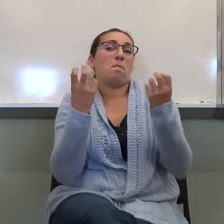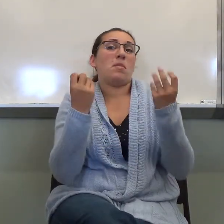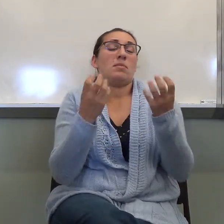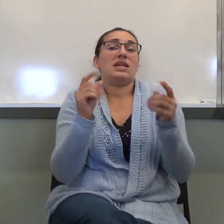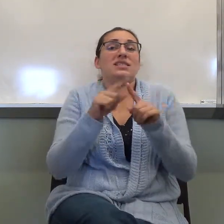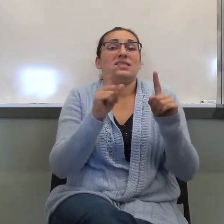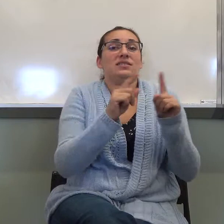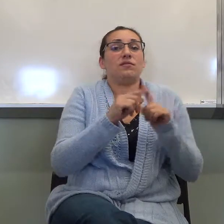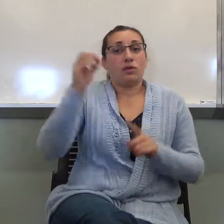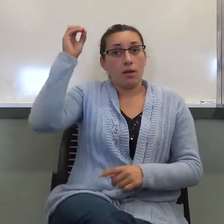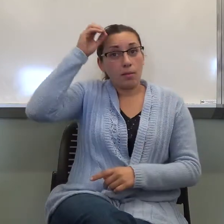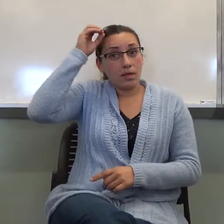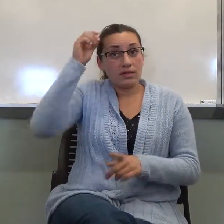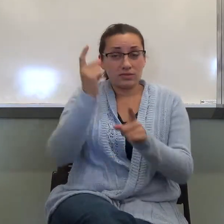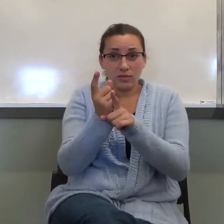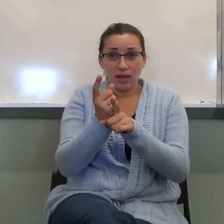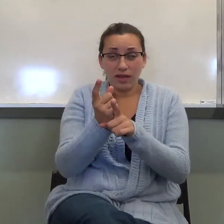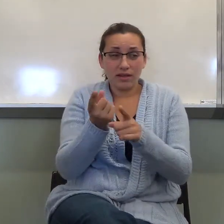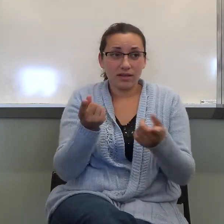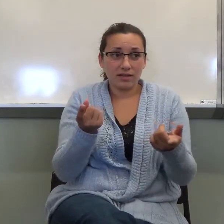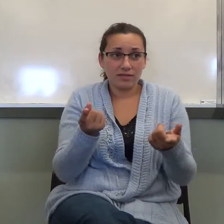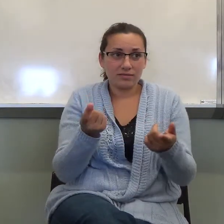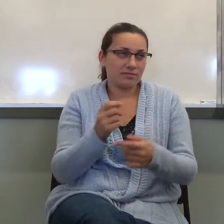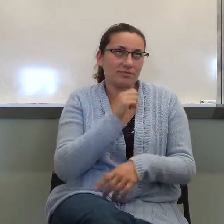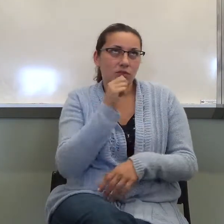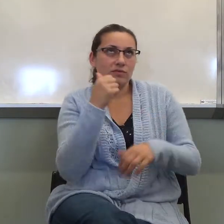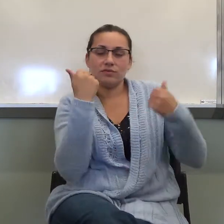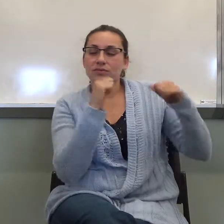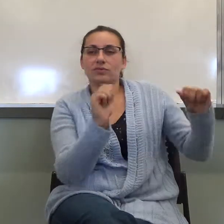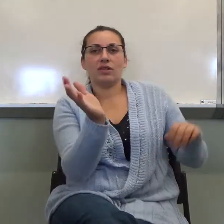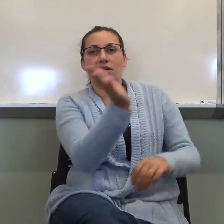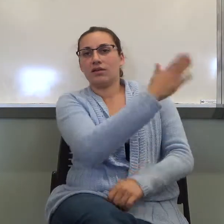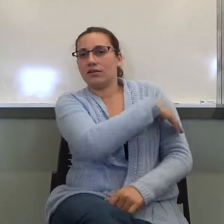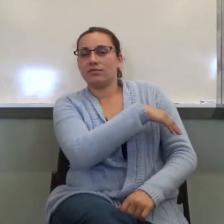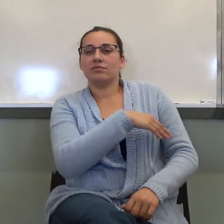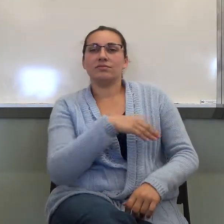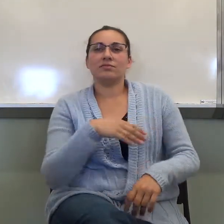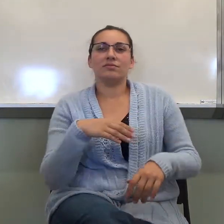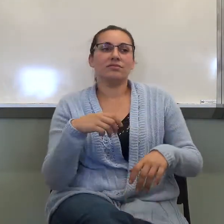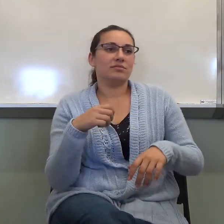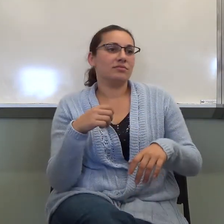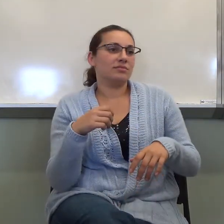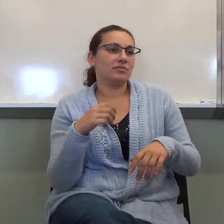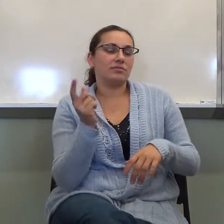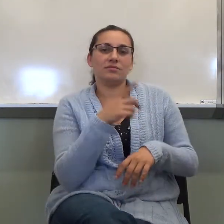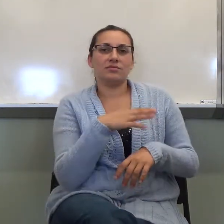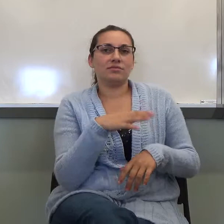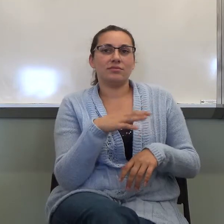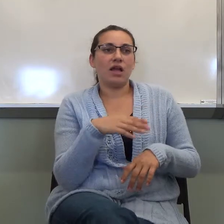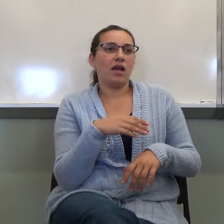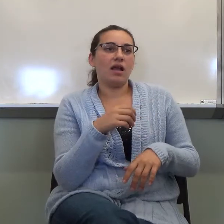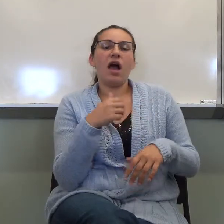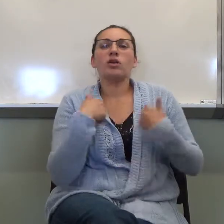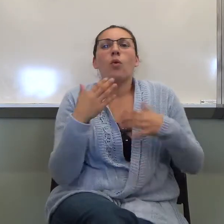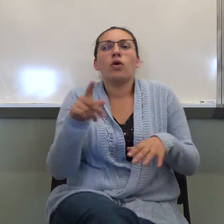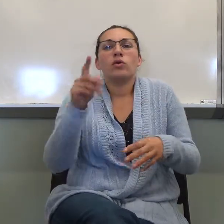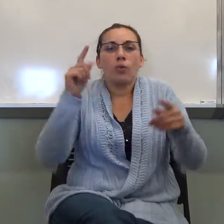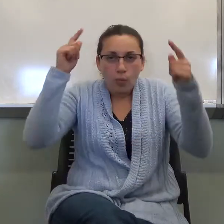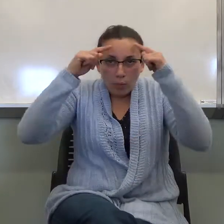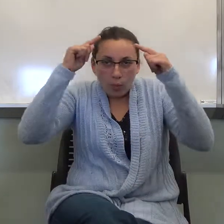Yeah. All right, don't even bother with it. Let's do it right. Know what you do. Strain your brain on that one.